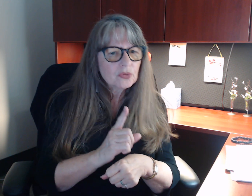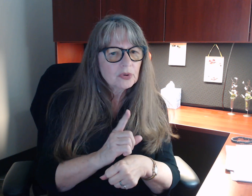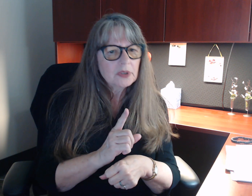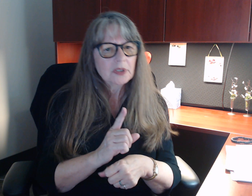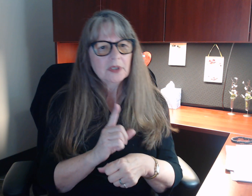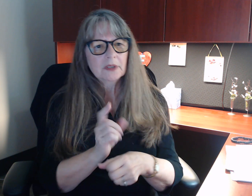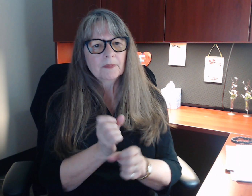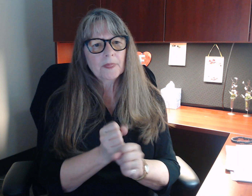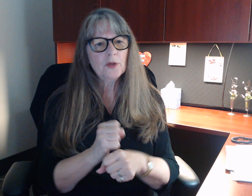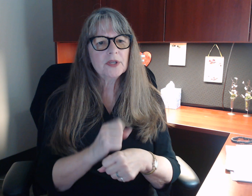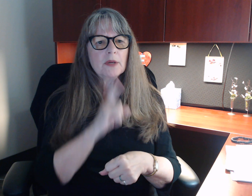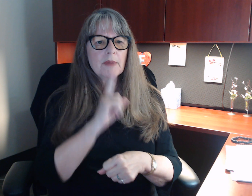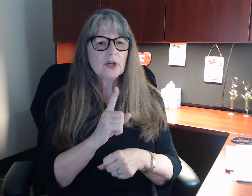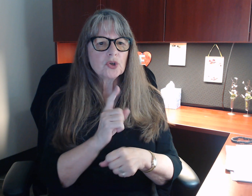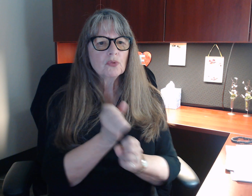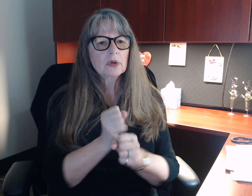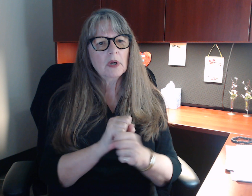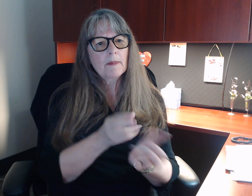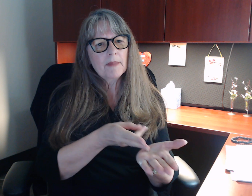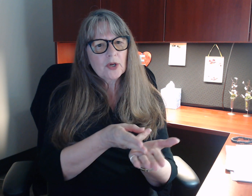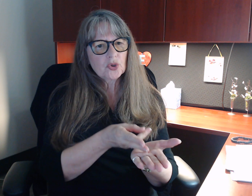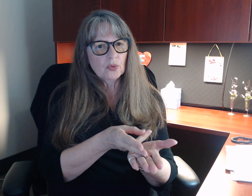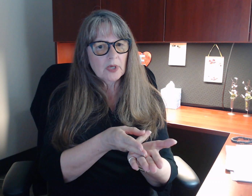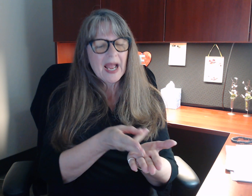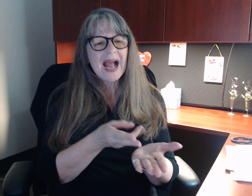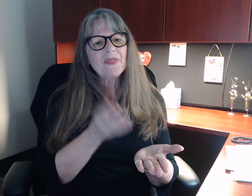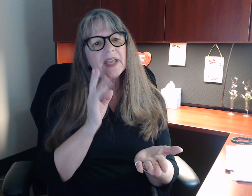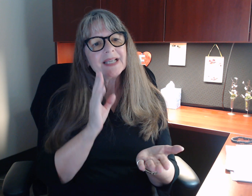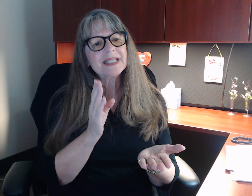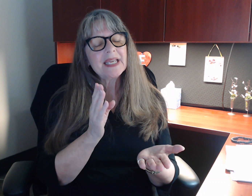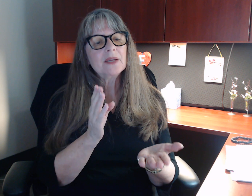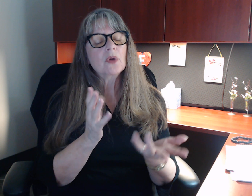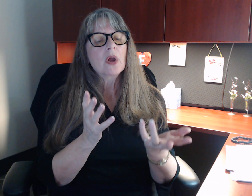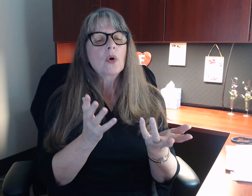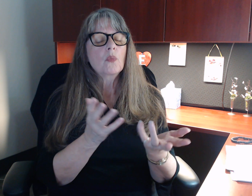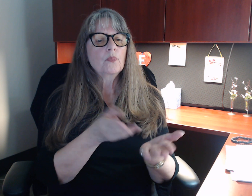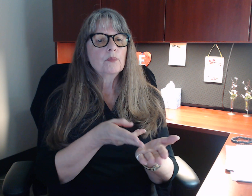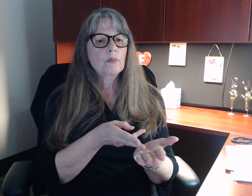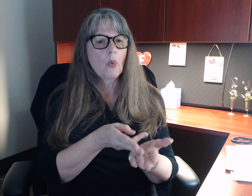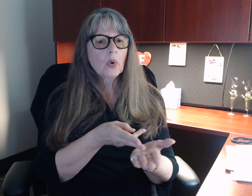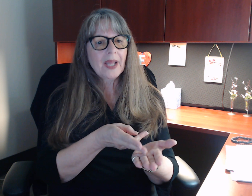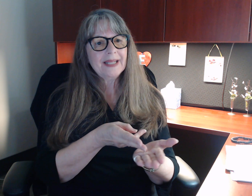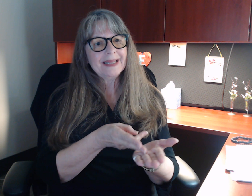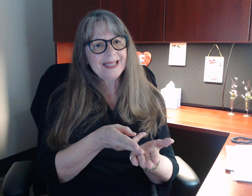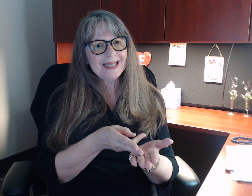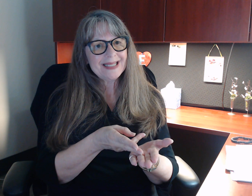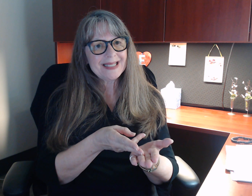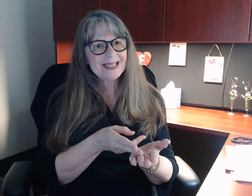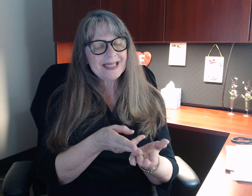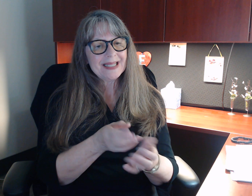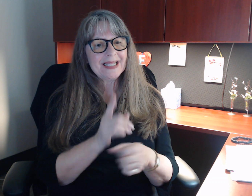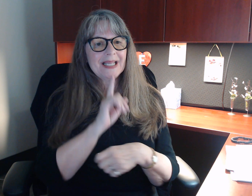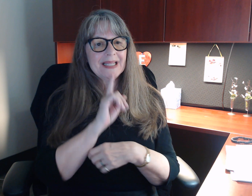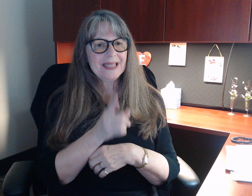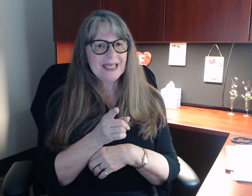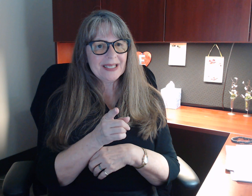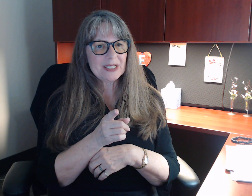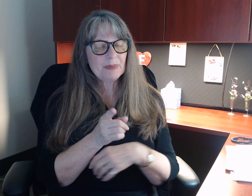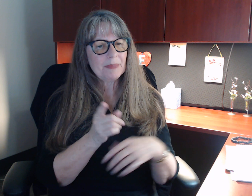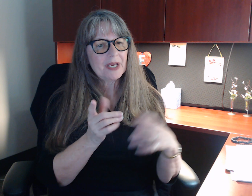sure. You could do make sure. Make sure. I think I see it more like this than like this, but because